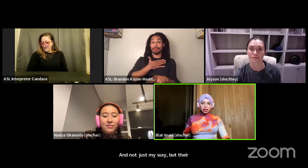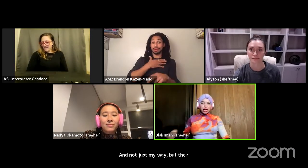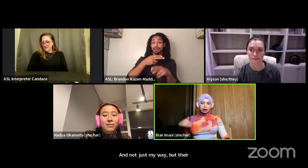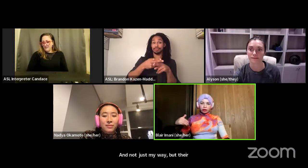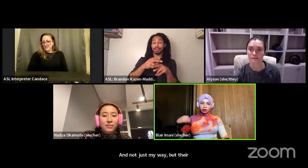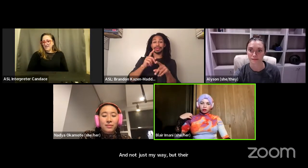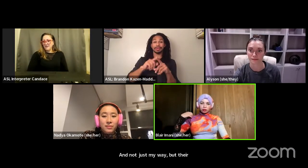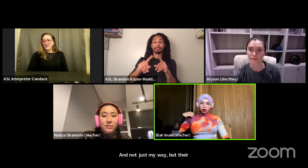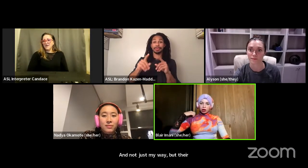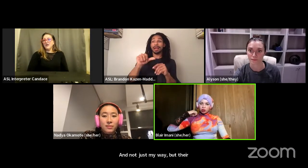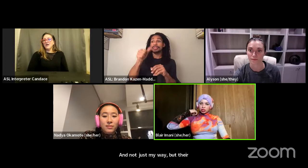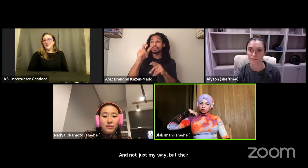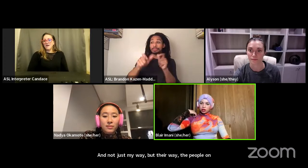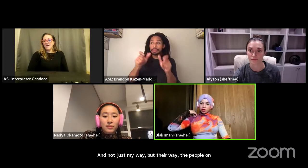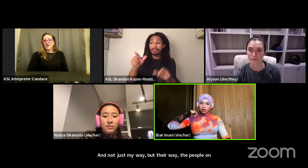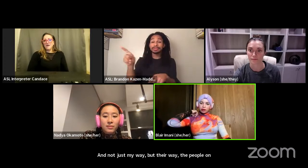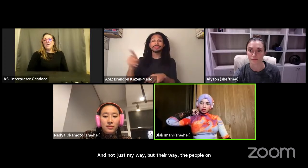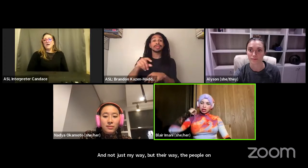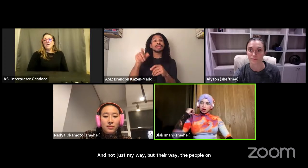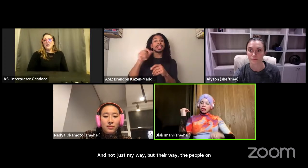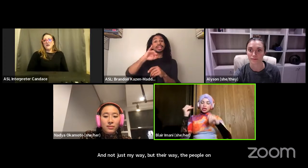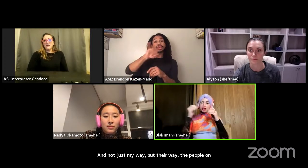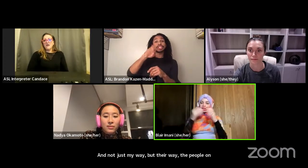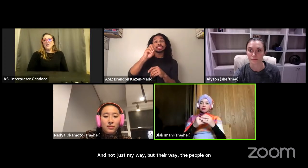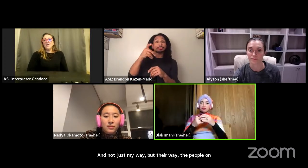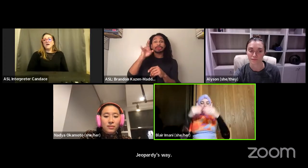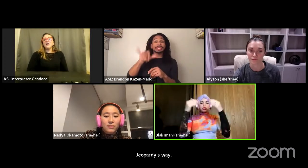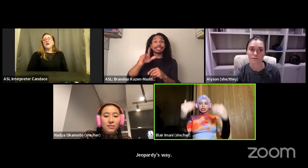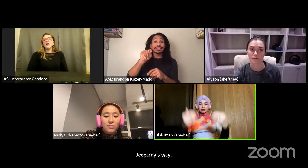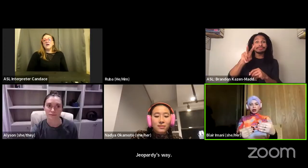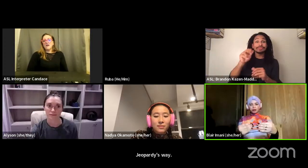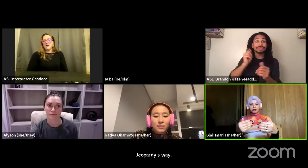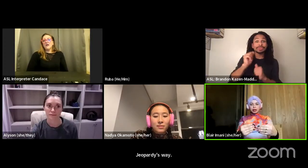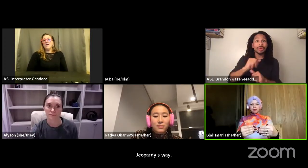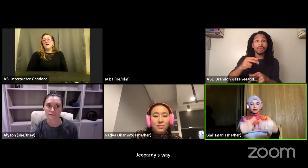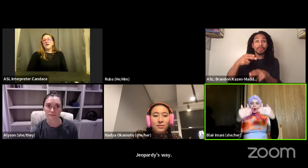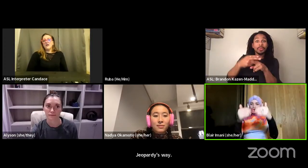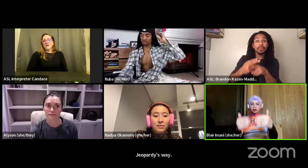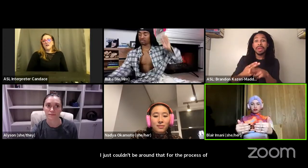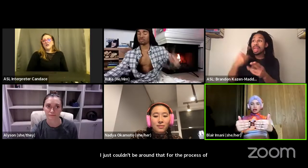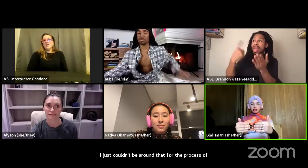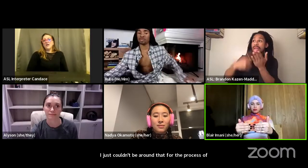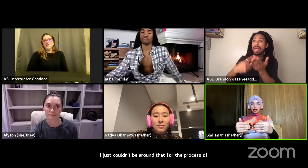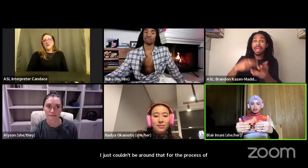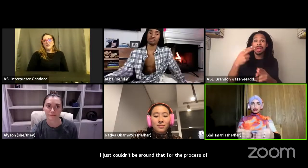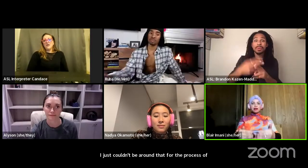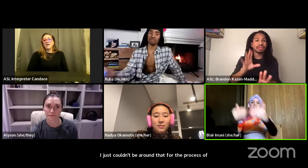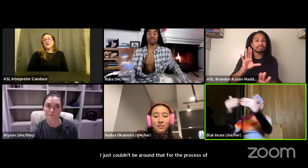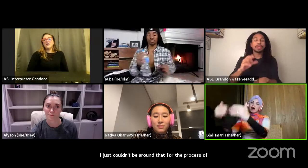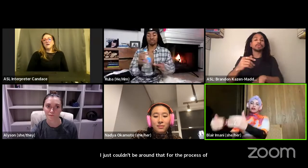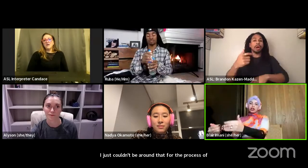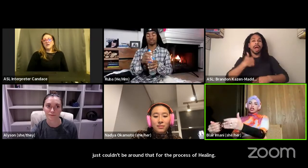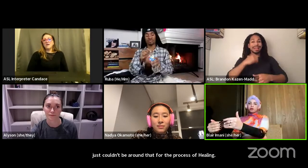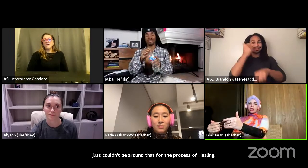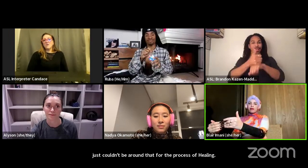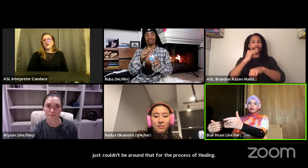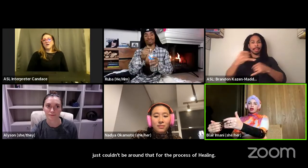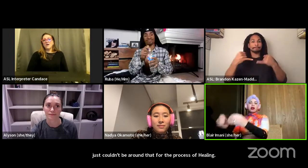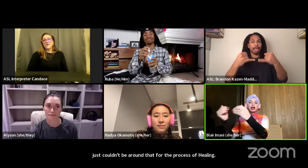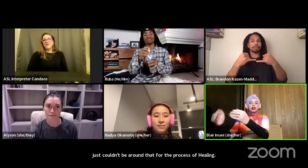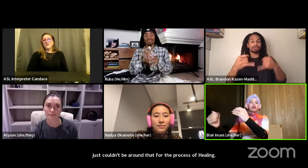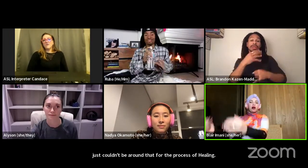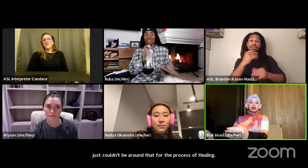couldn't be around that for the process of healing I was in. Sometimes when we set a boundary and that boundary is not respected, we have to